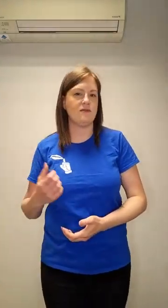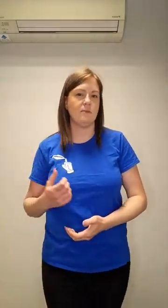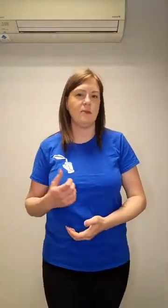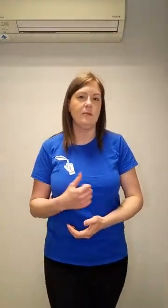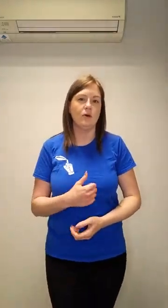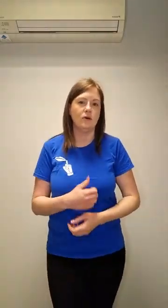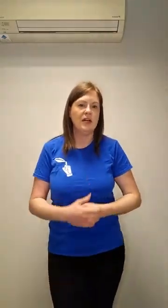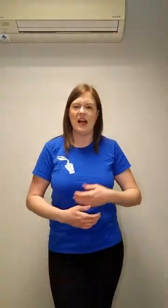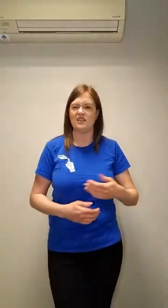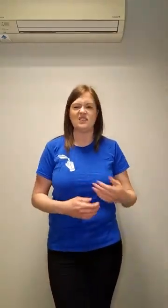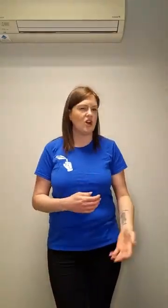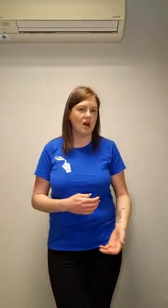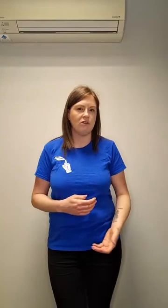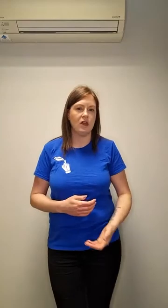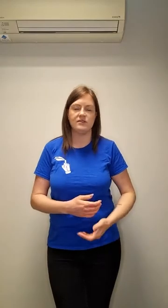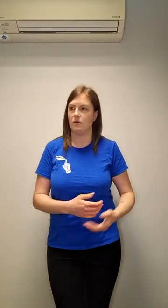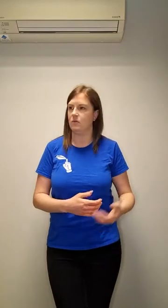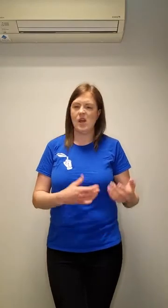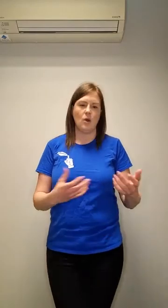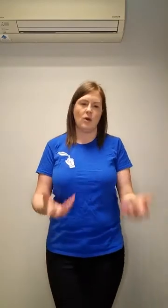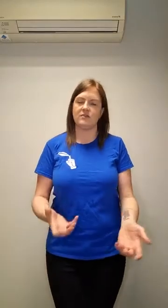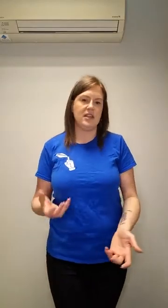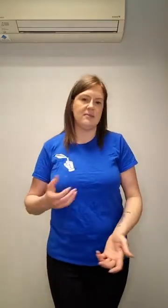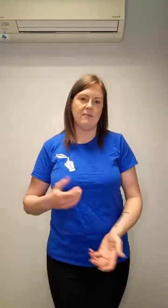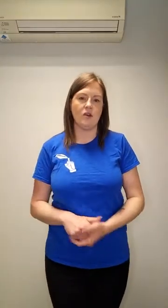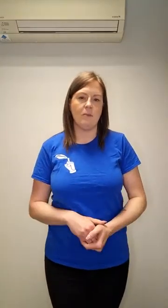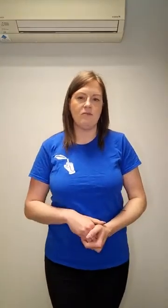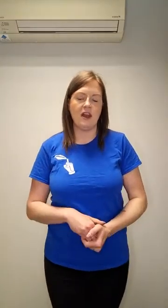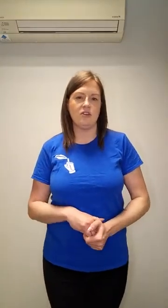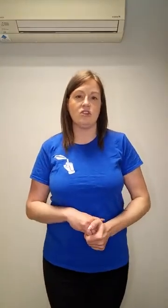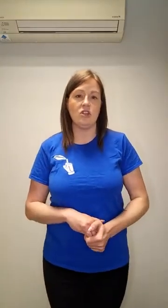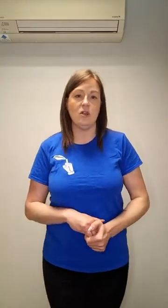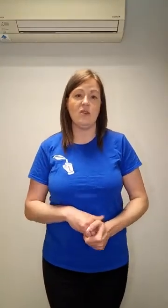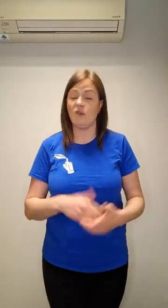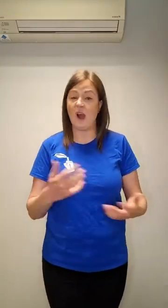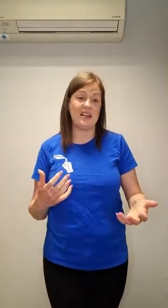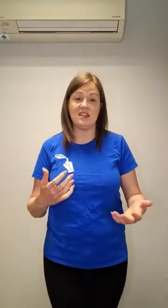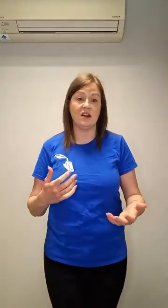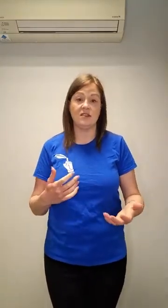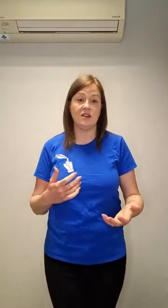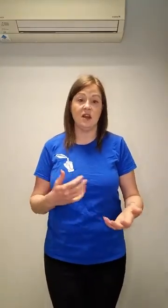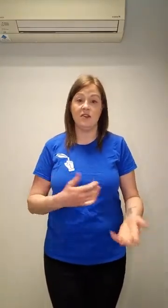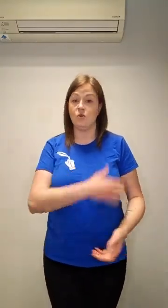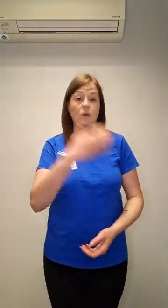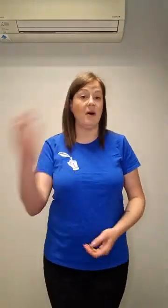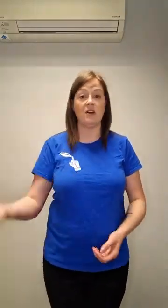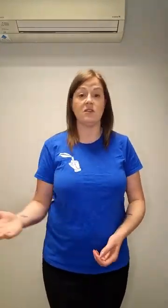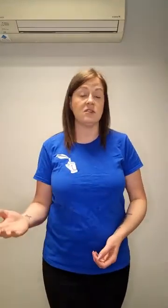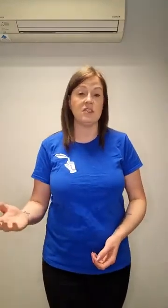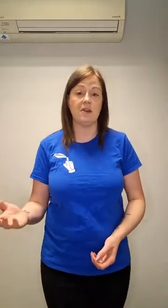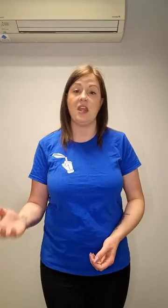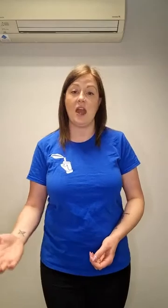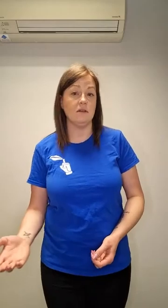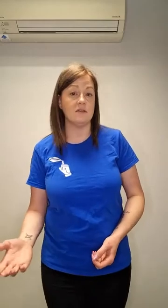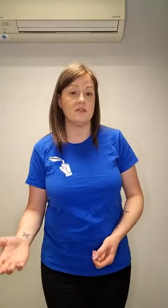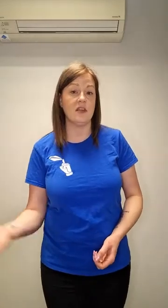different people and scenarios. So whilst these might not be relevant to you, they're all handy signs to learn that you can pass on to somebody else